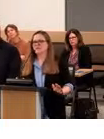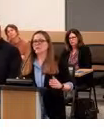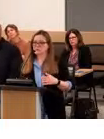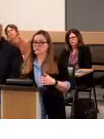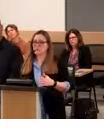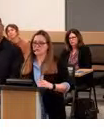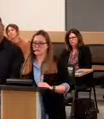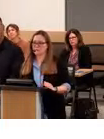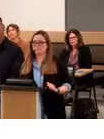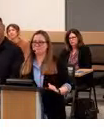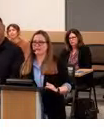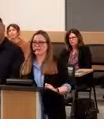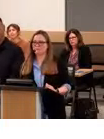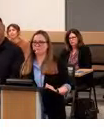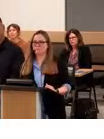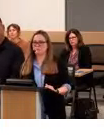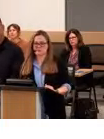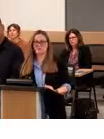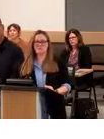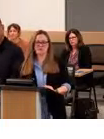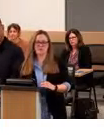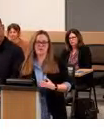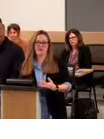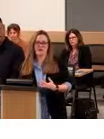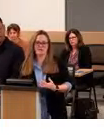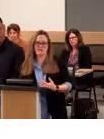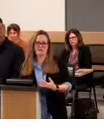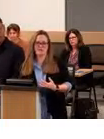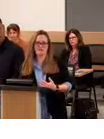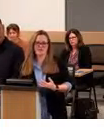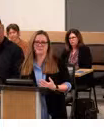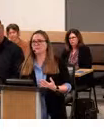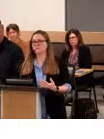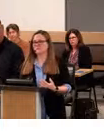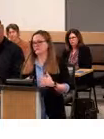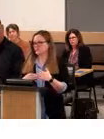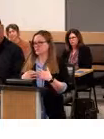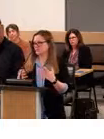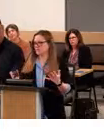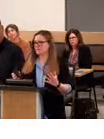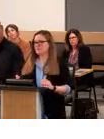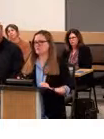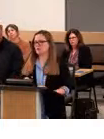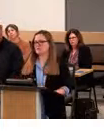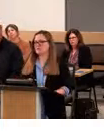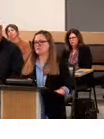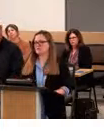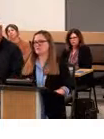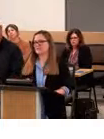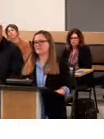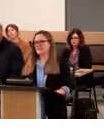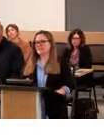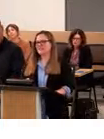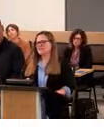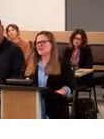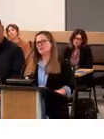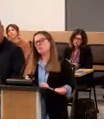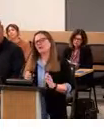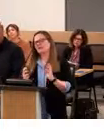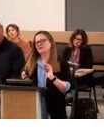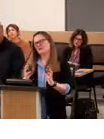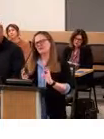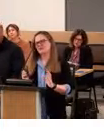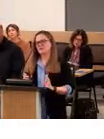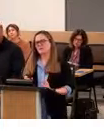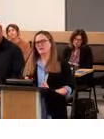So we also offer professional learning within context from the district office across the district. And these kind of